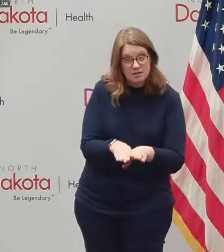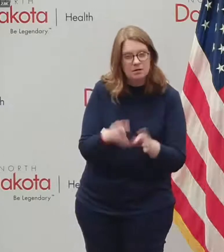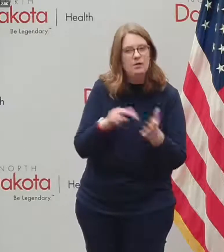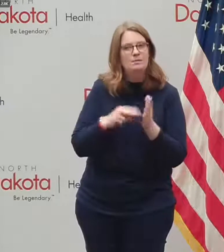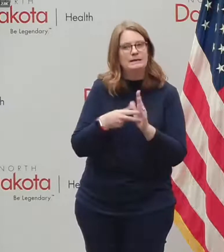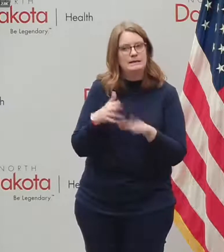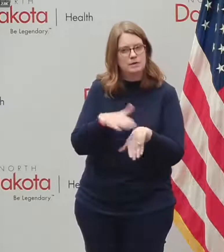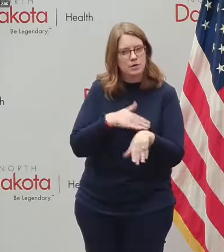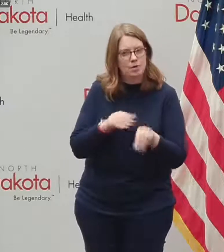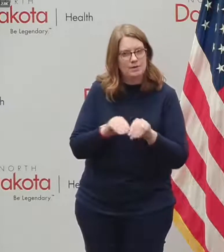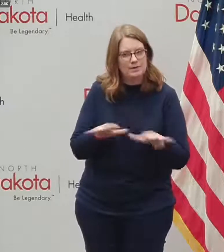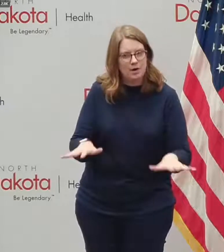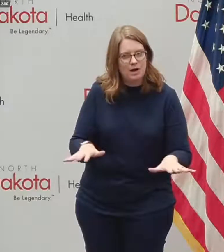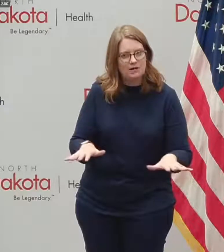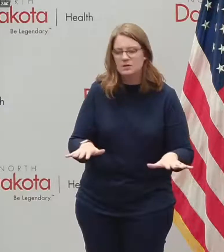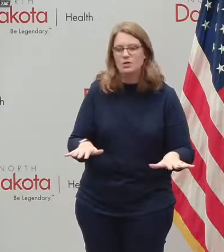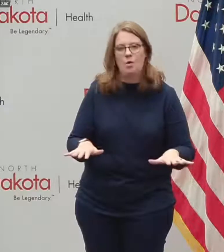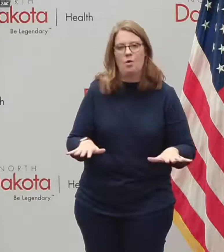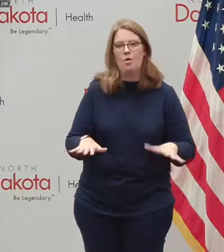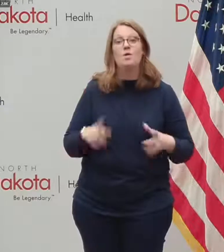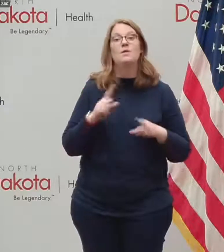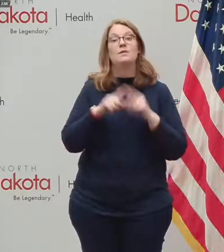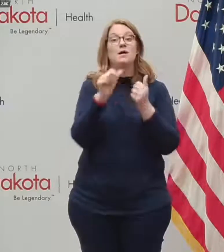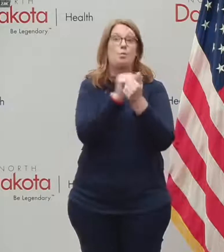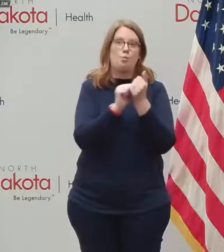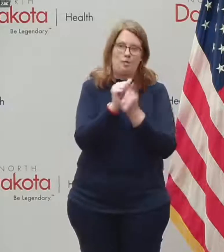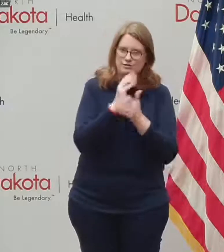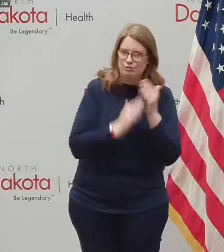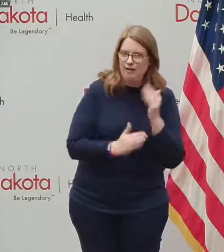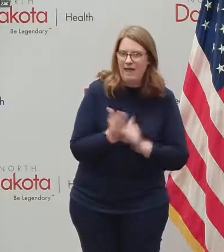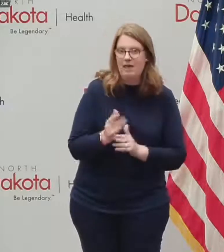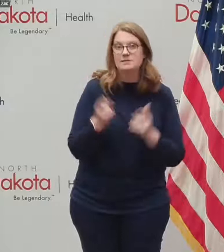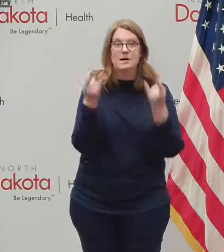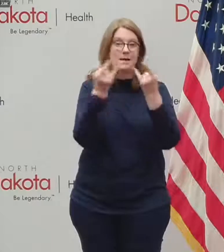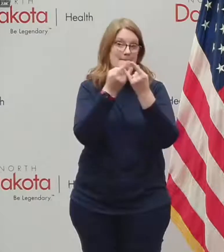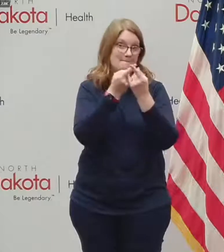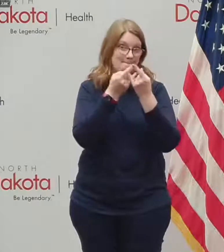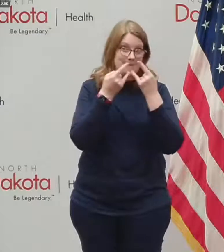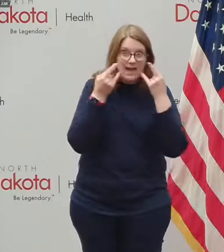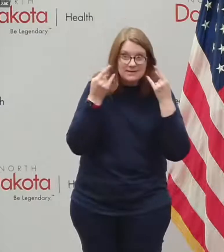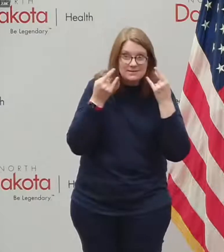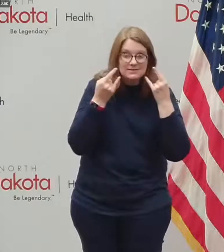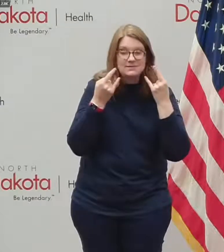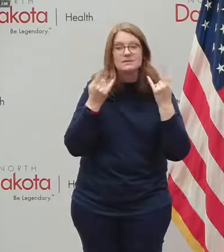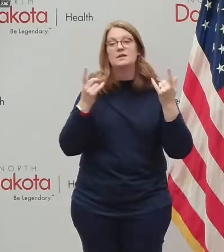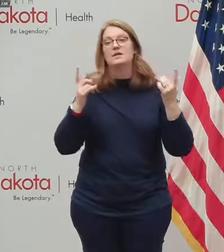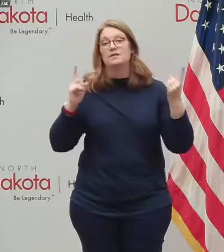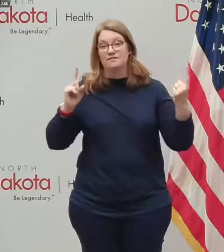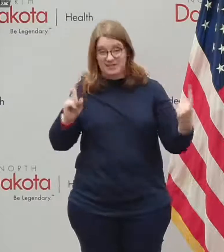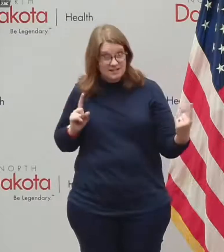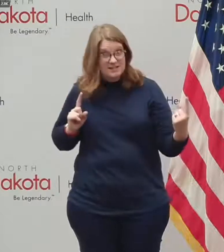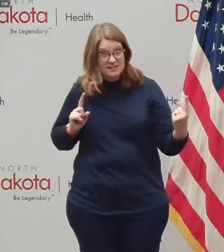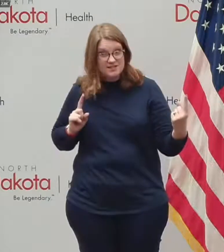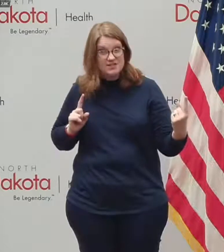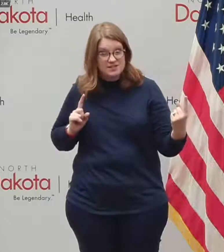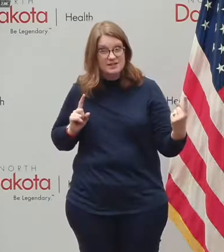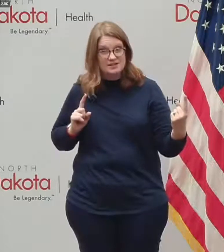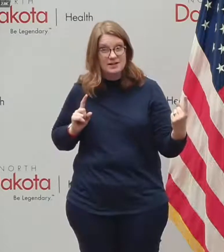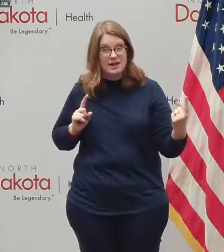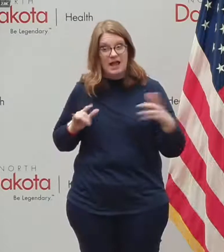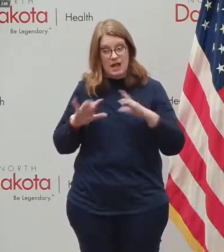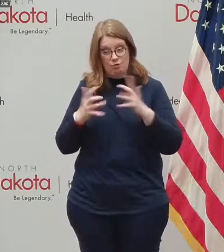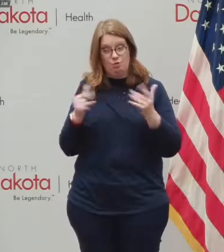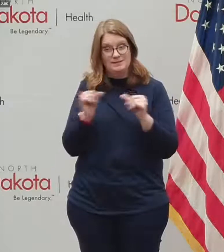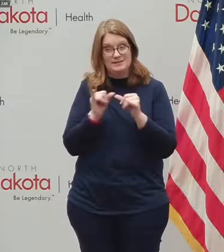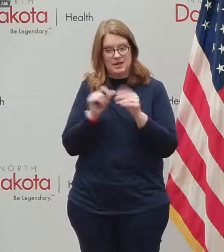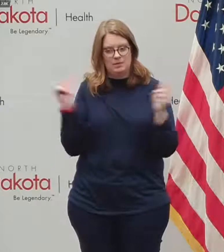spread, but the things that we've talked about, hand hygiene, masking when you can't physically distance, and reducing group sizes is what slows down the